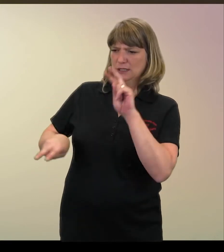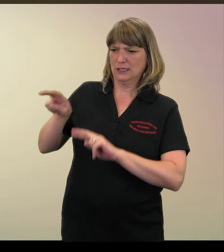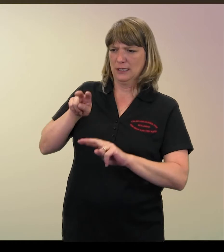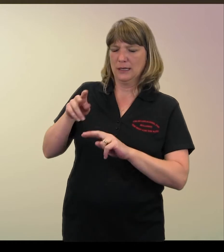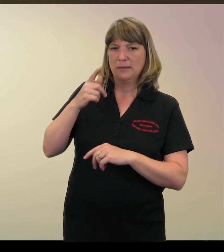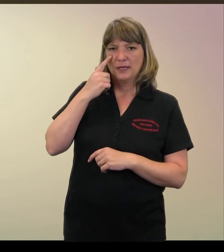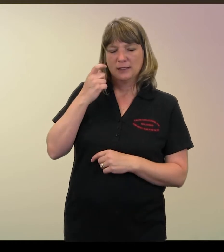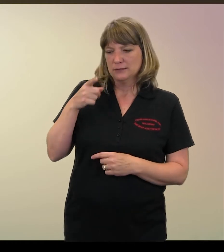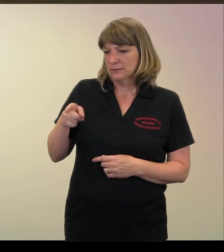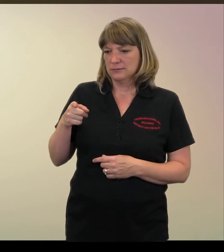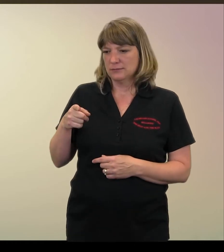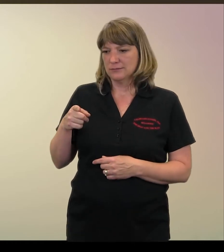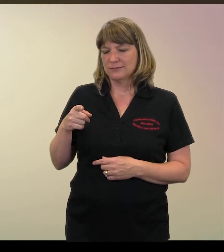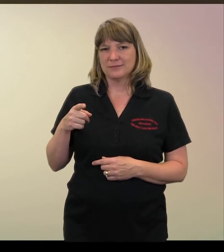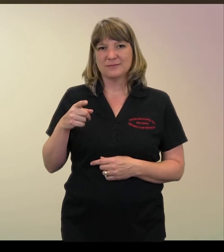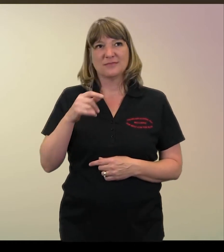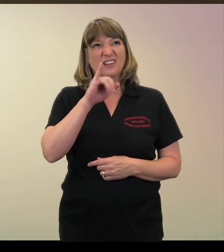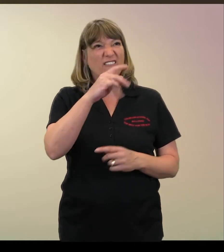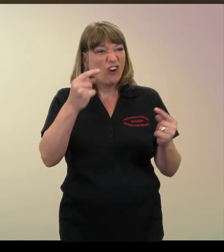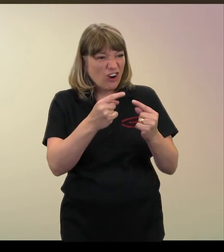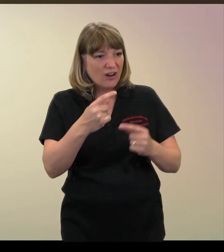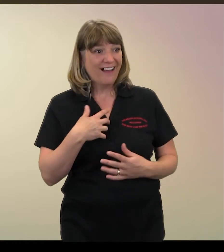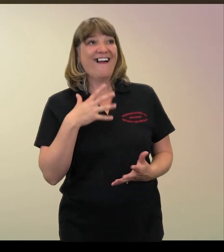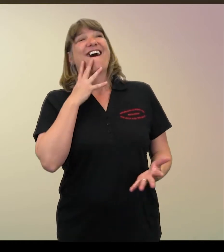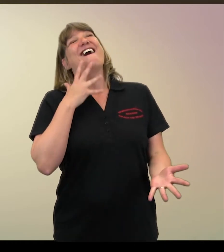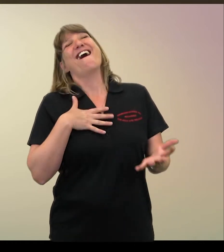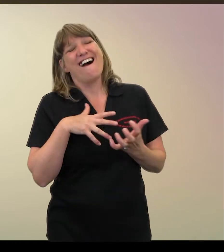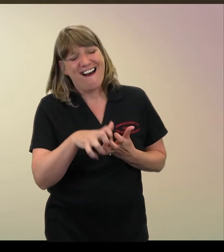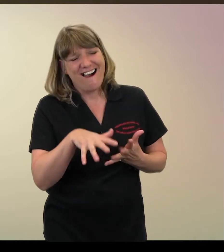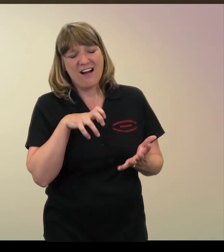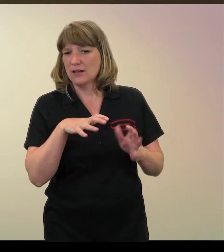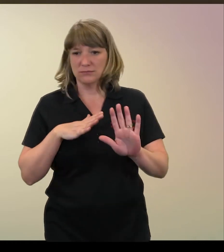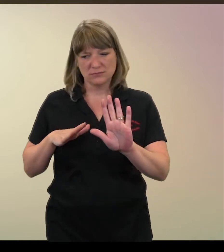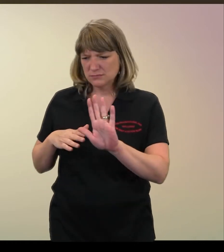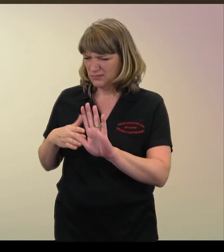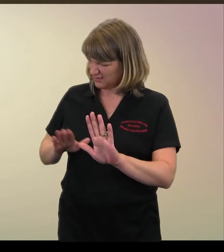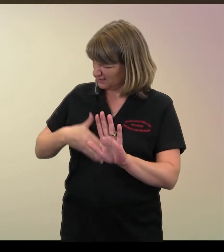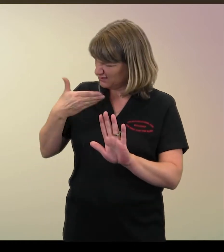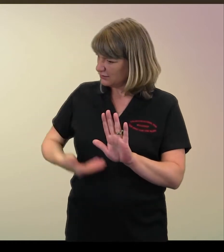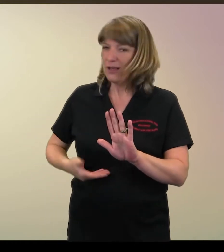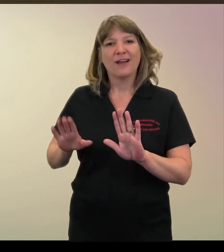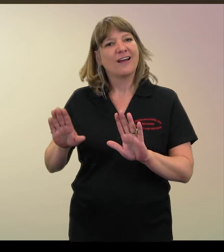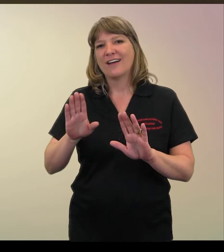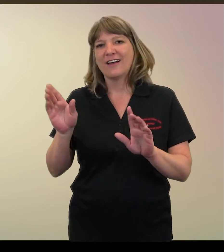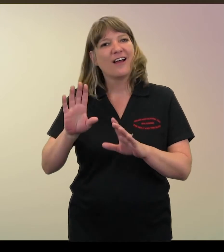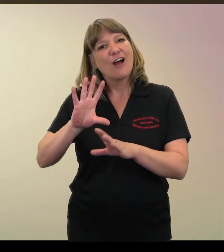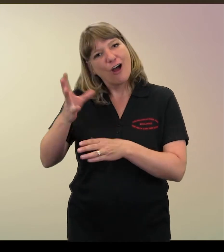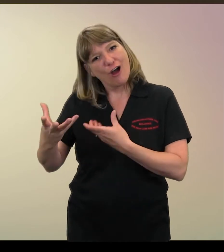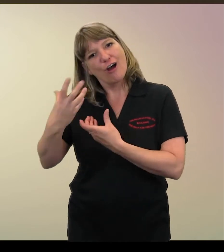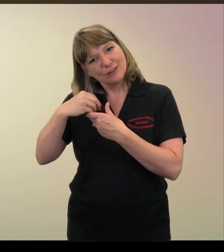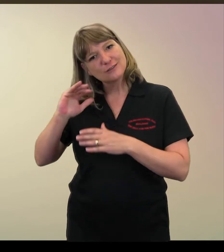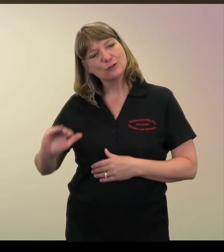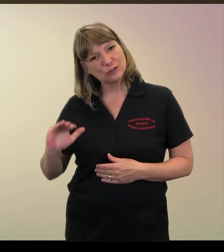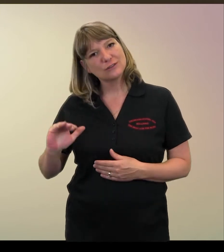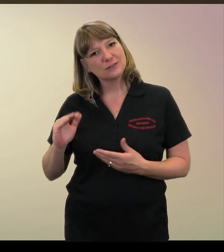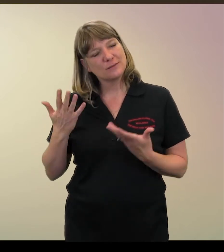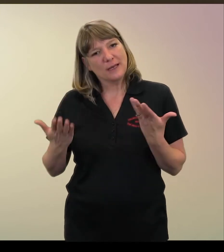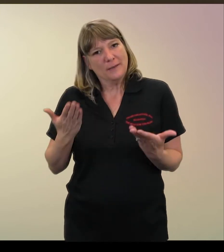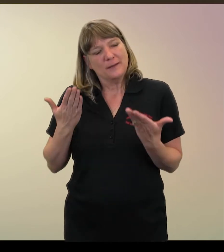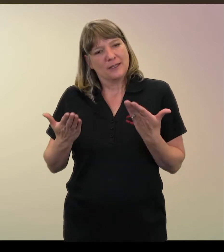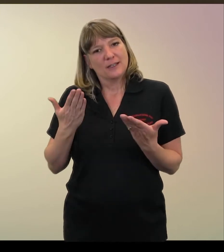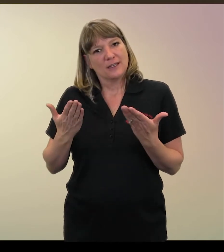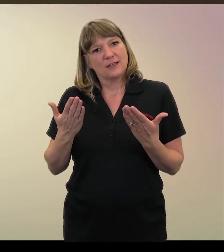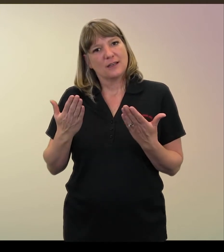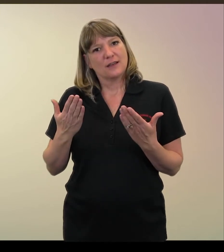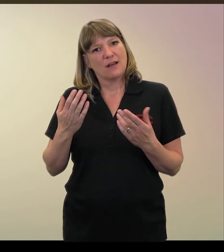to people because if we see a child who laughs when someone gets hurt, we get upset that they're laughing that someone's hurt. But for a child with autism, they